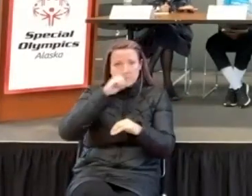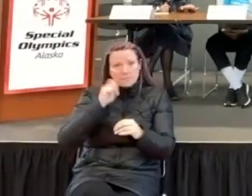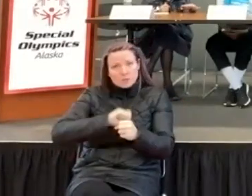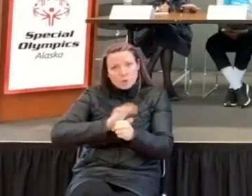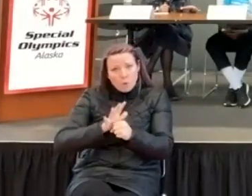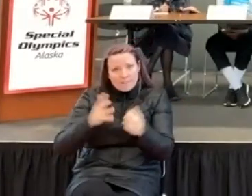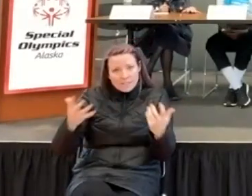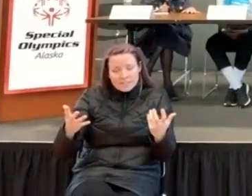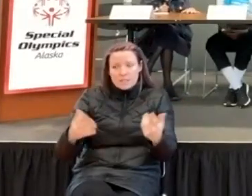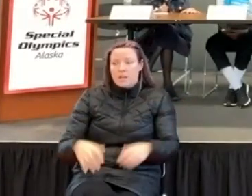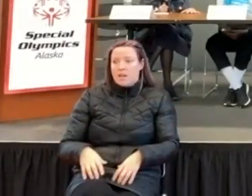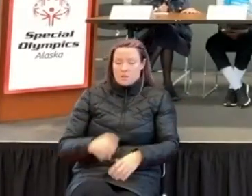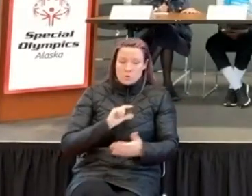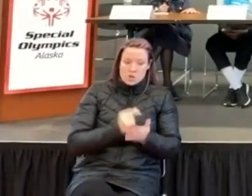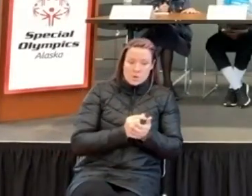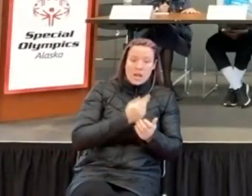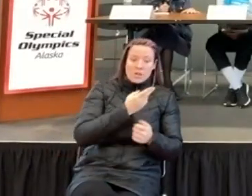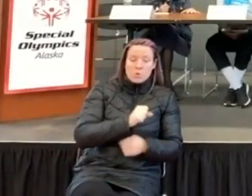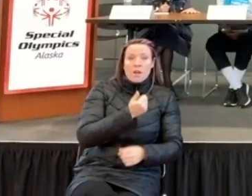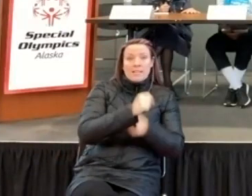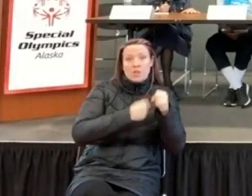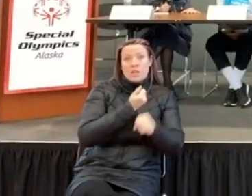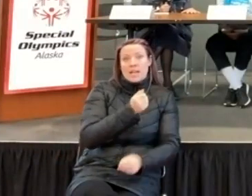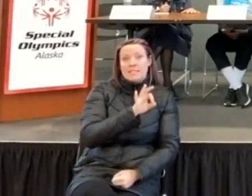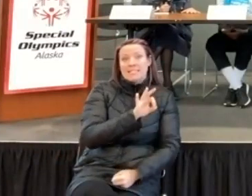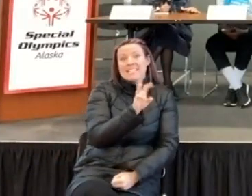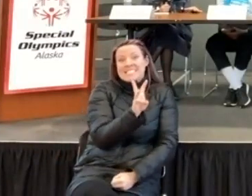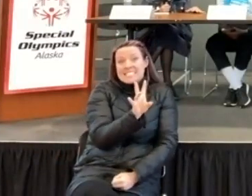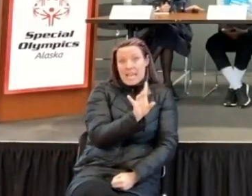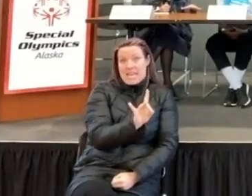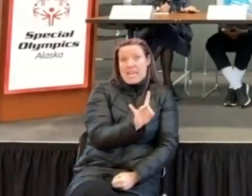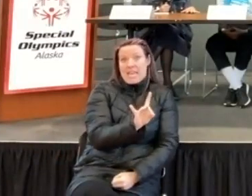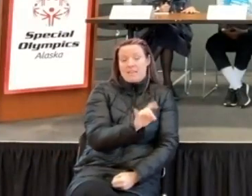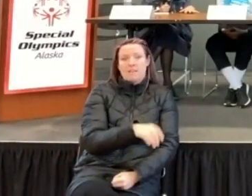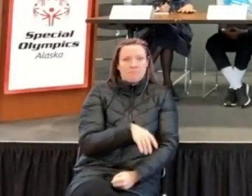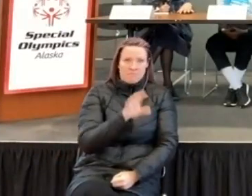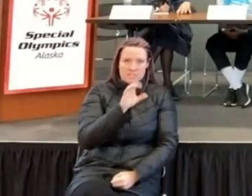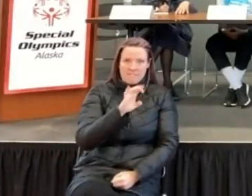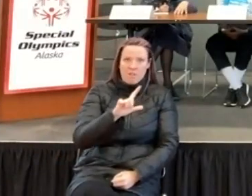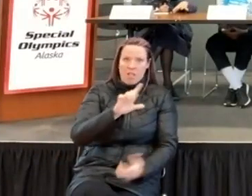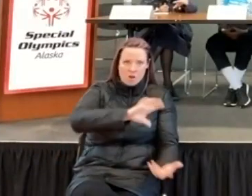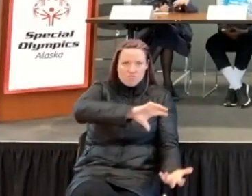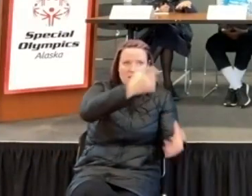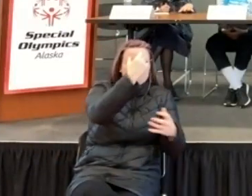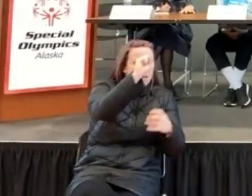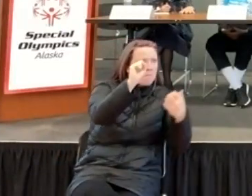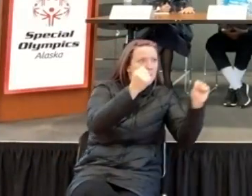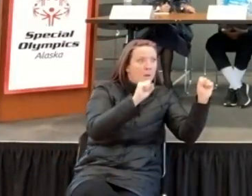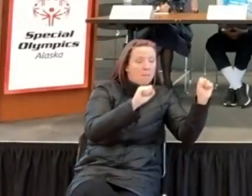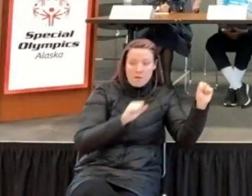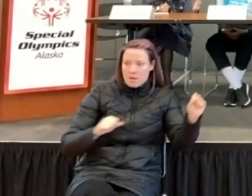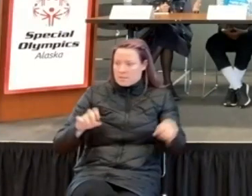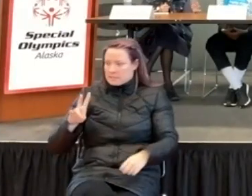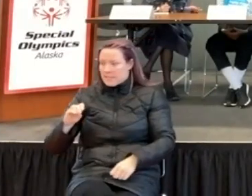And we graduated high school in 1968, and there was civil unrest. Now we had storming the Capitol.